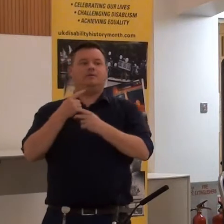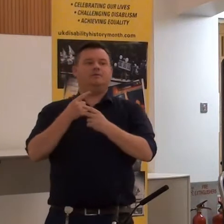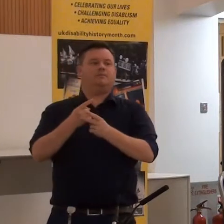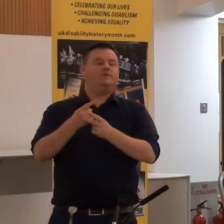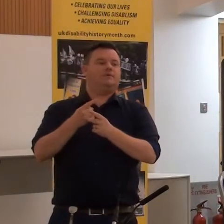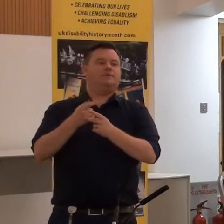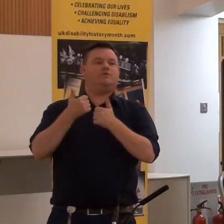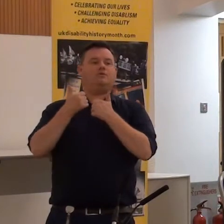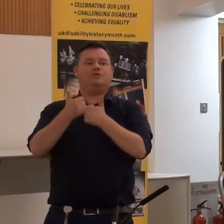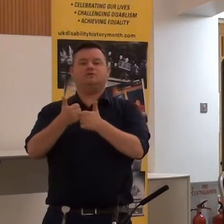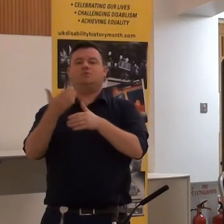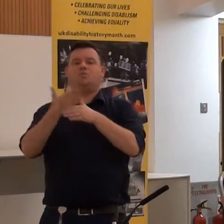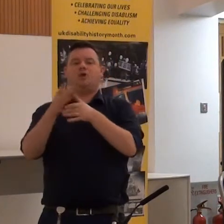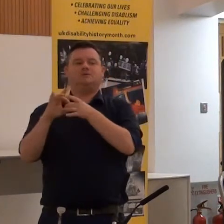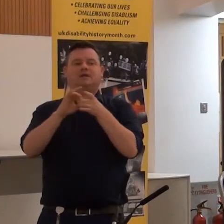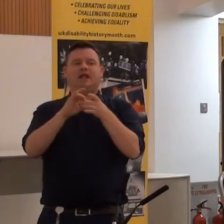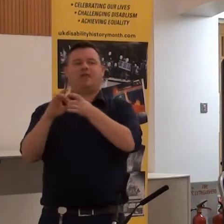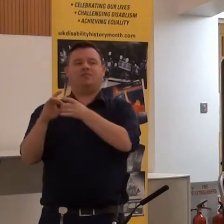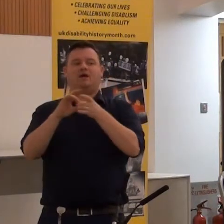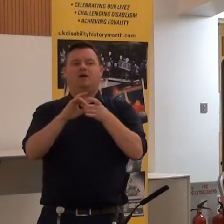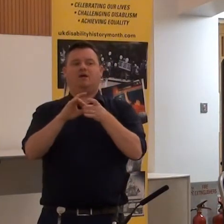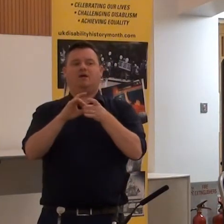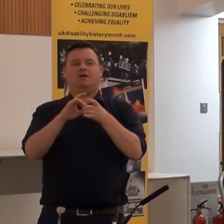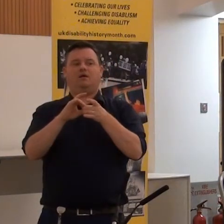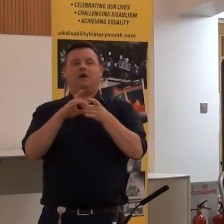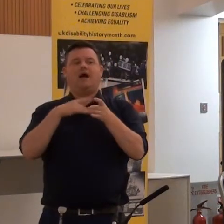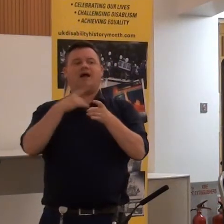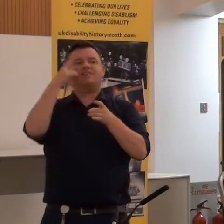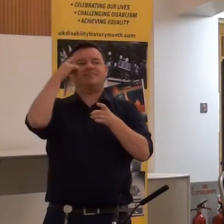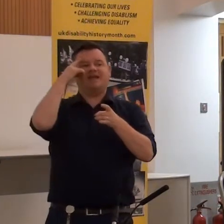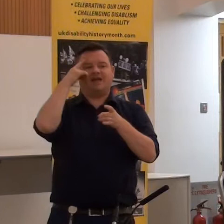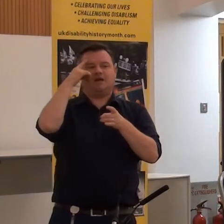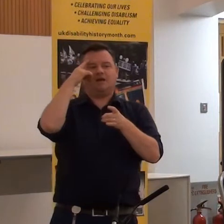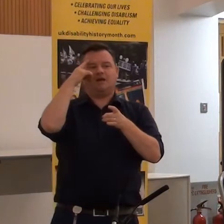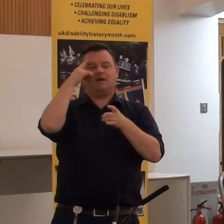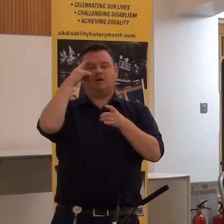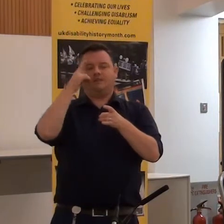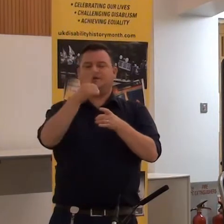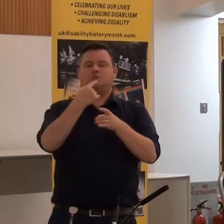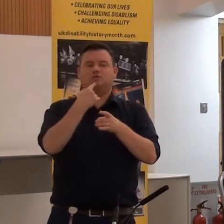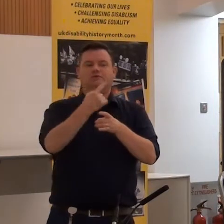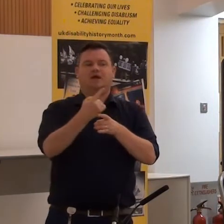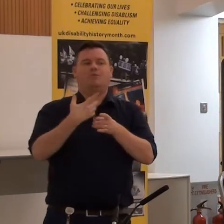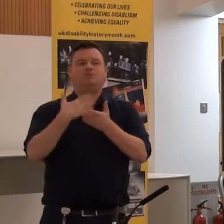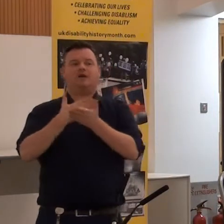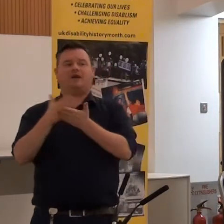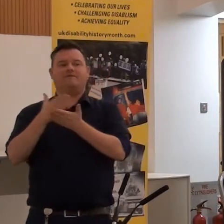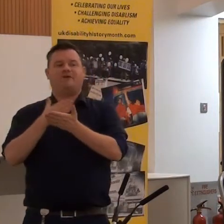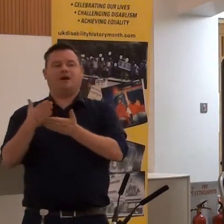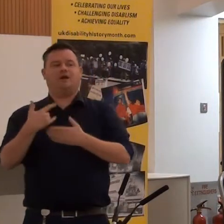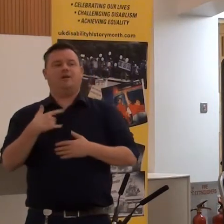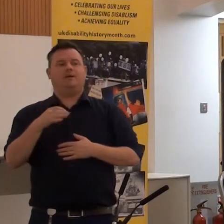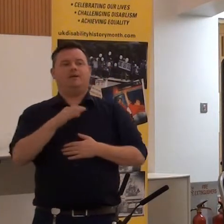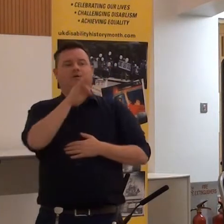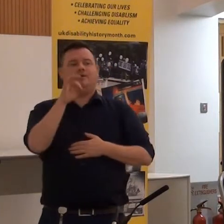work together to have a more better approach. And I think that's what you're saying, but I just wanted to make it clear. And then I have one more question, which is sort of